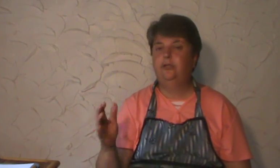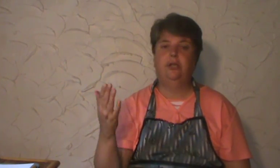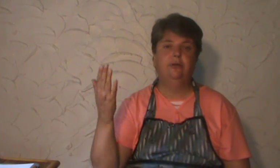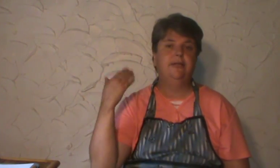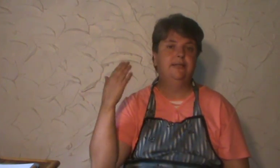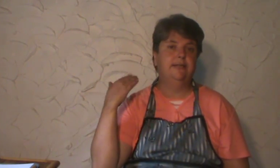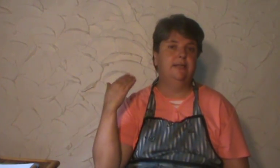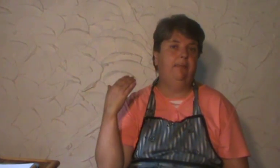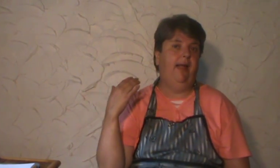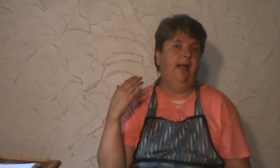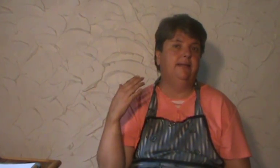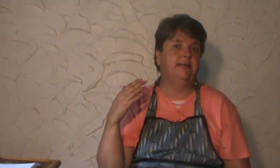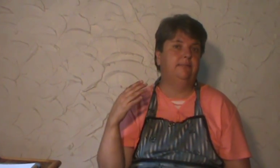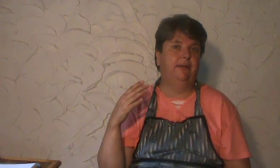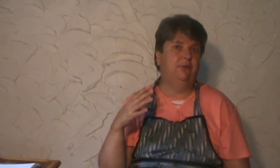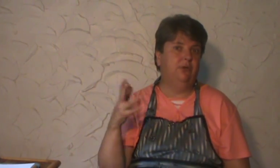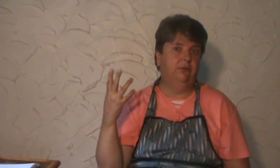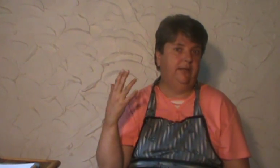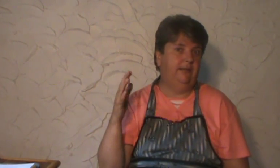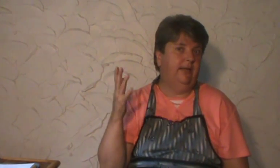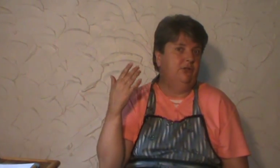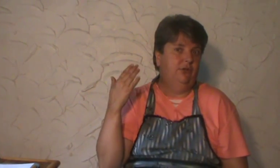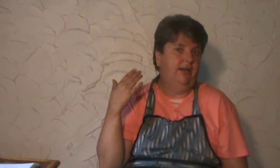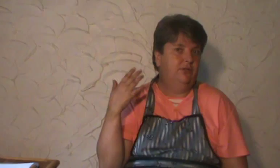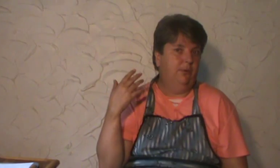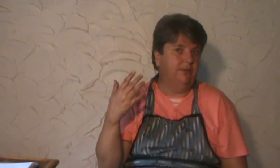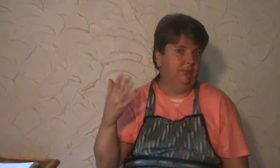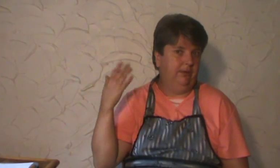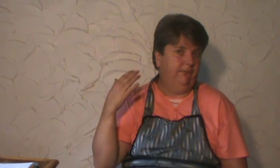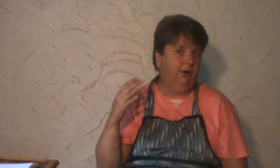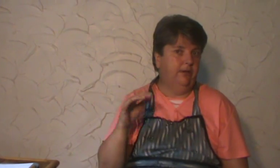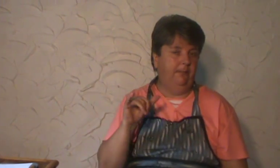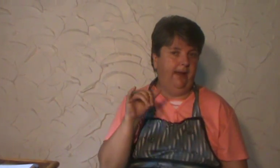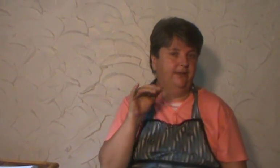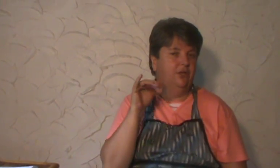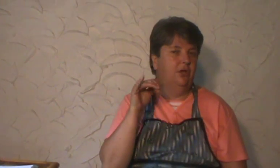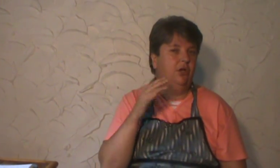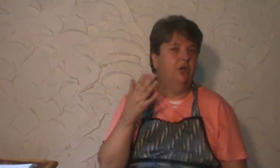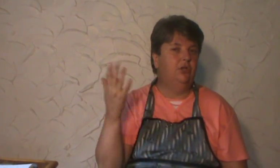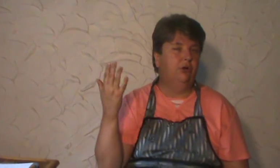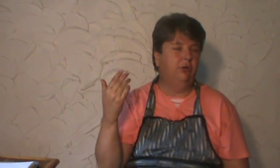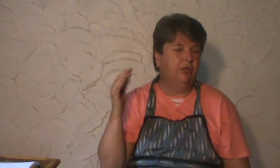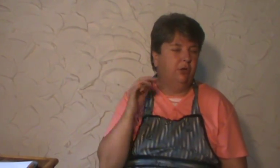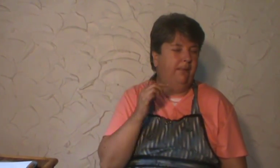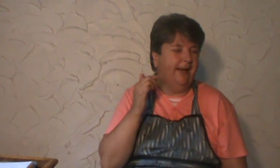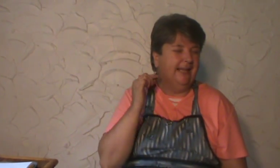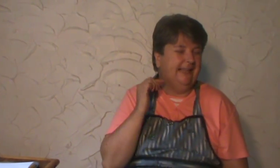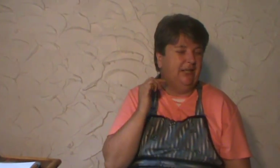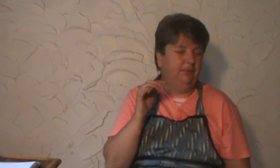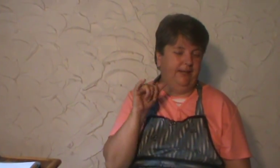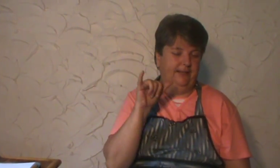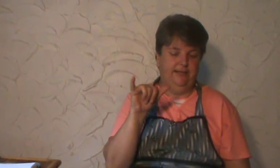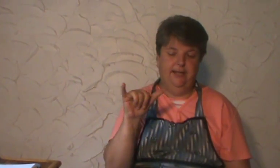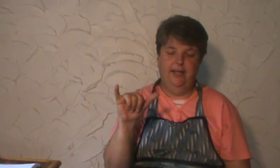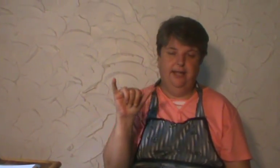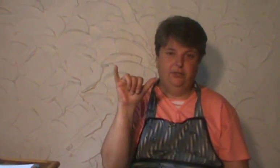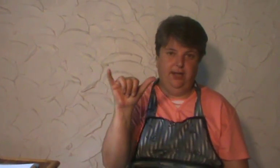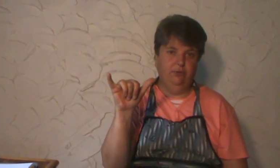So since it's in the past, but it was only yesterday, so it wasn't really far in the past, you're only going to go back a little bit. So you have your